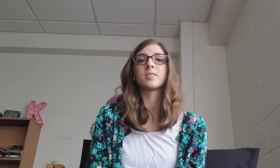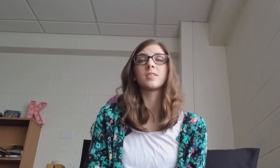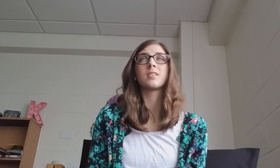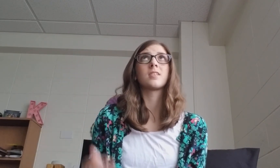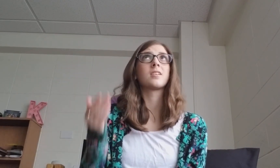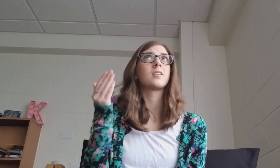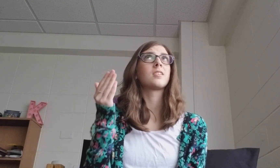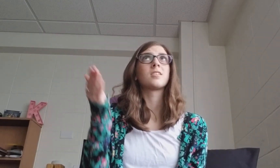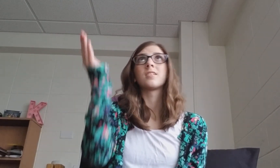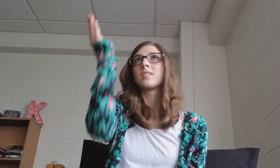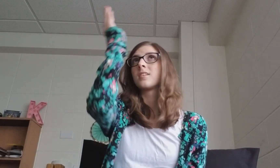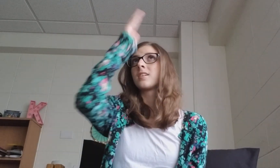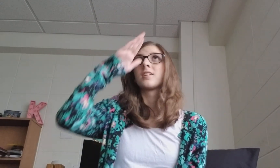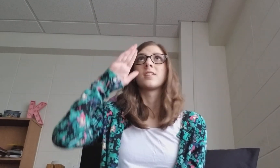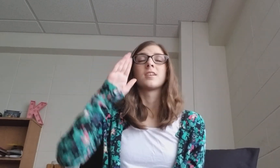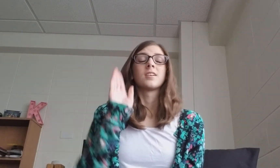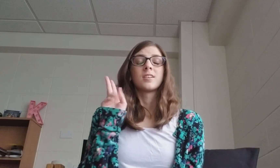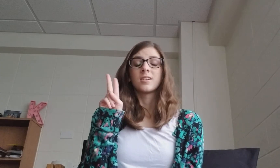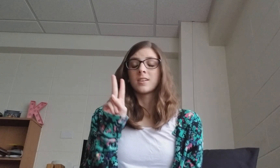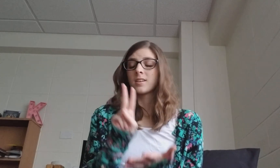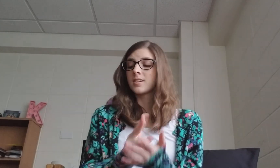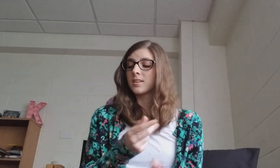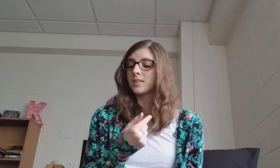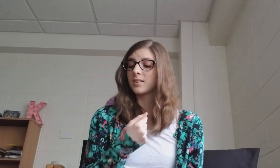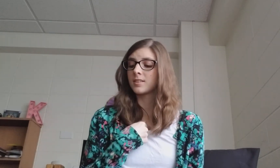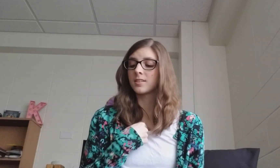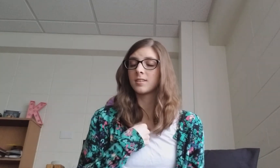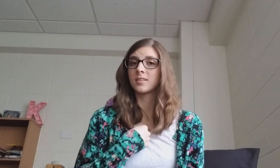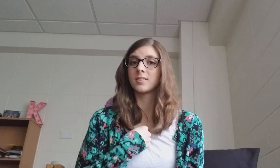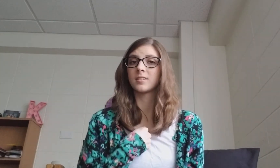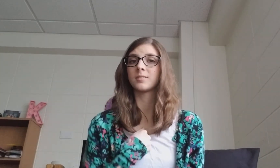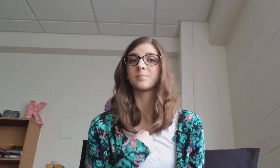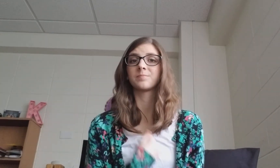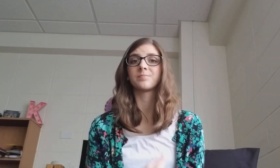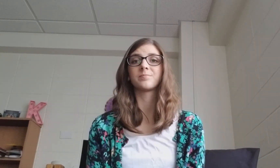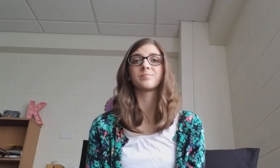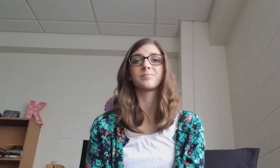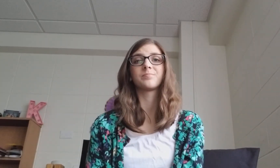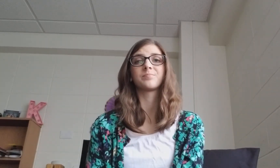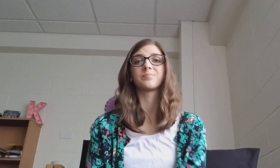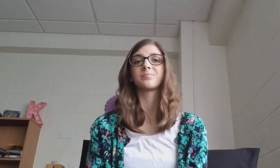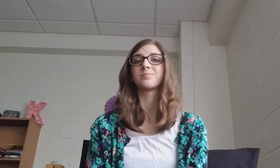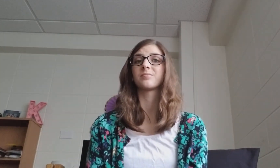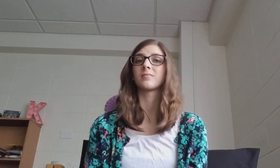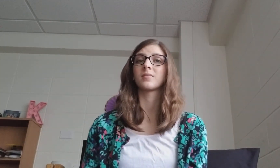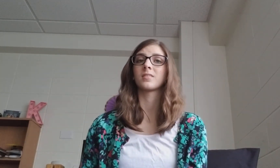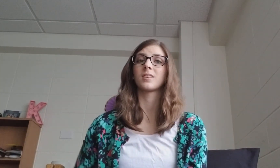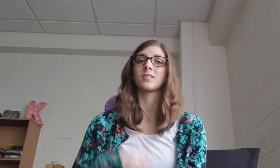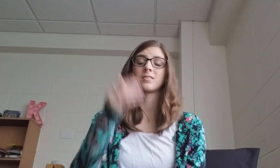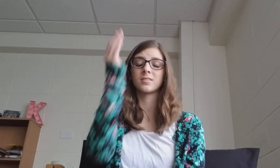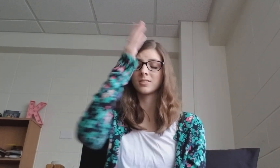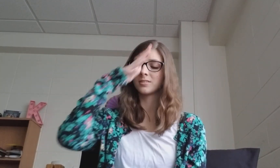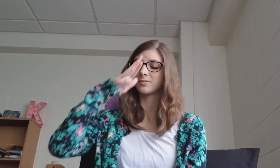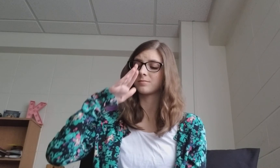You've never failed me yet And I never